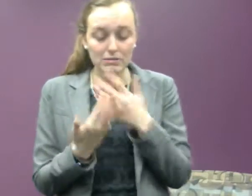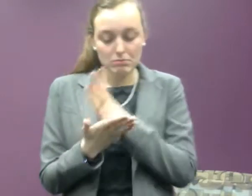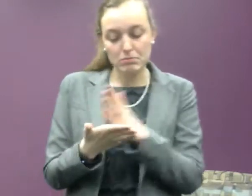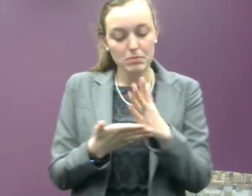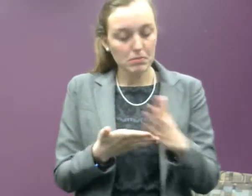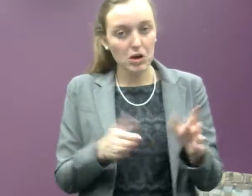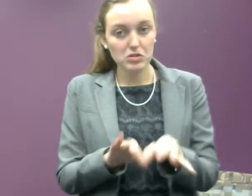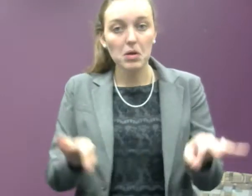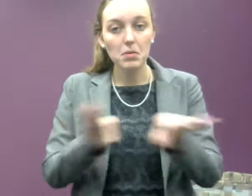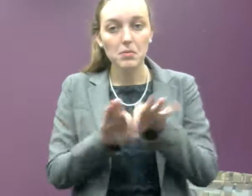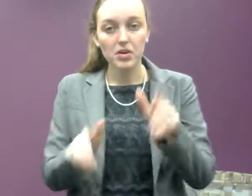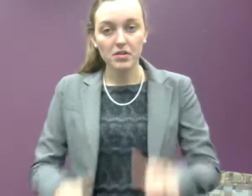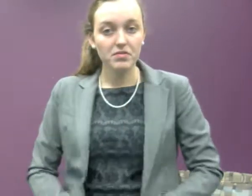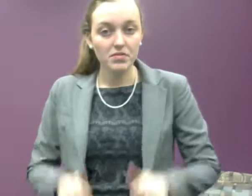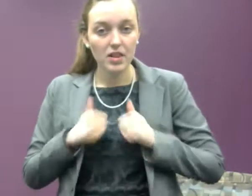The water molecule, most everybody knows,